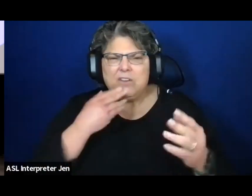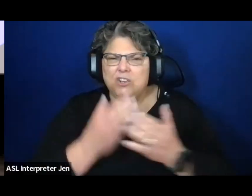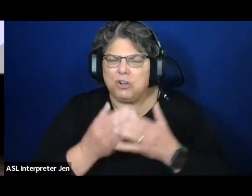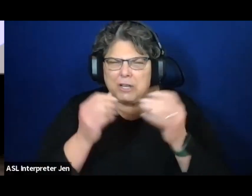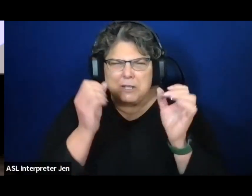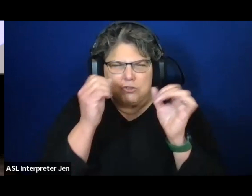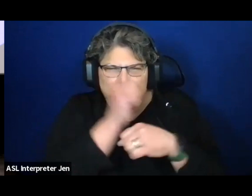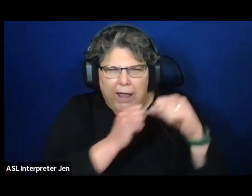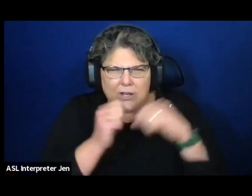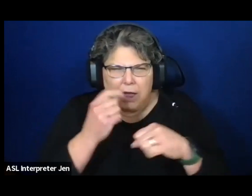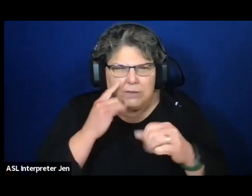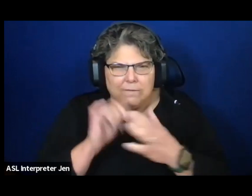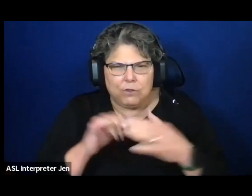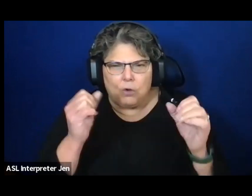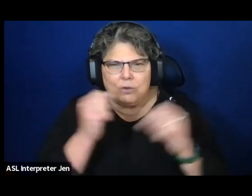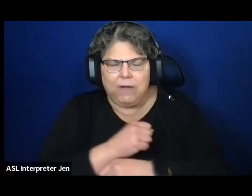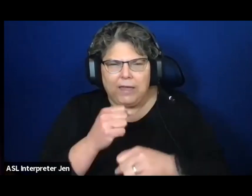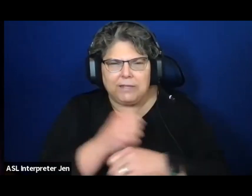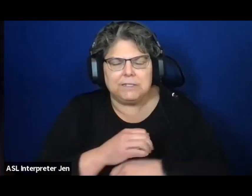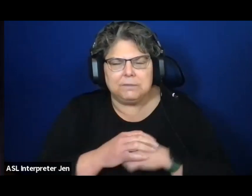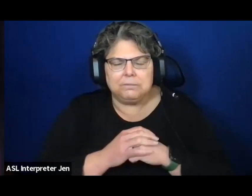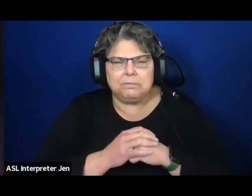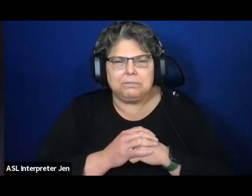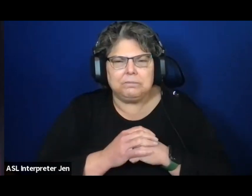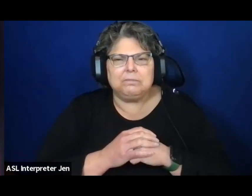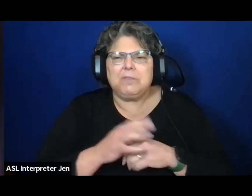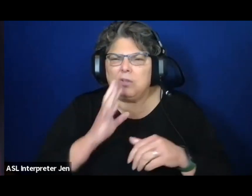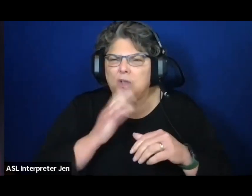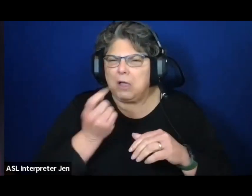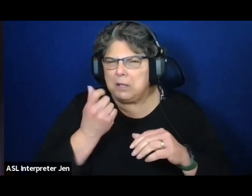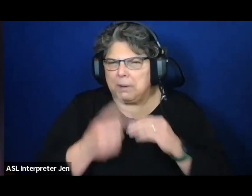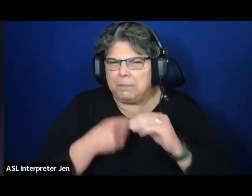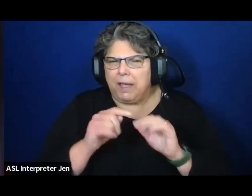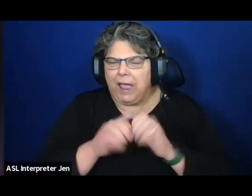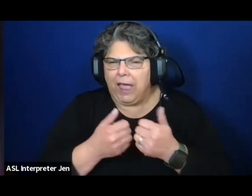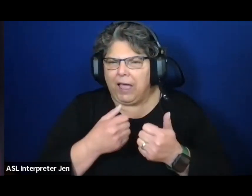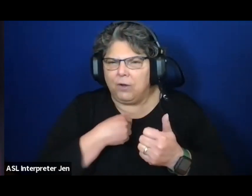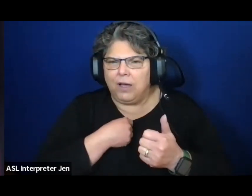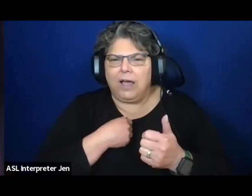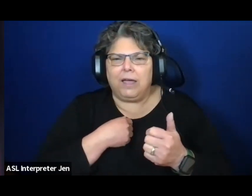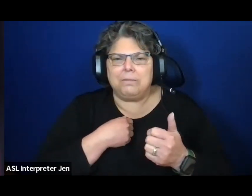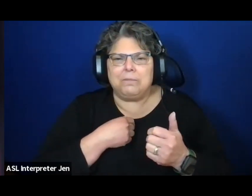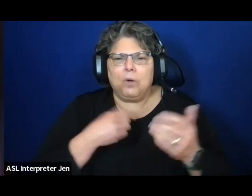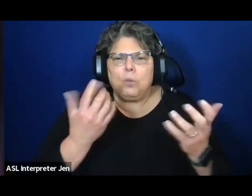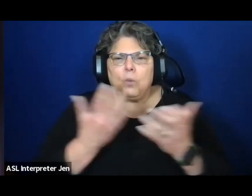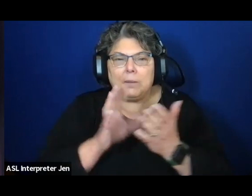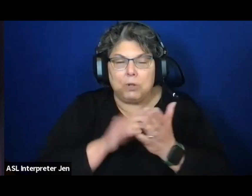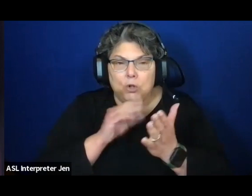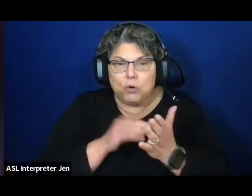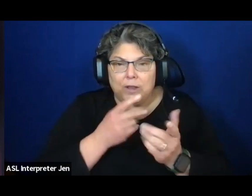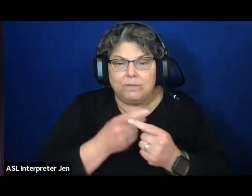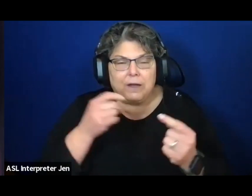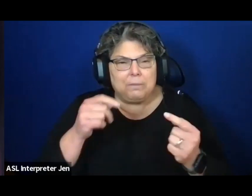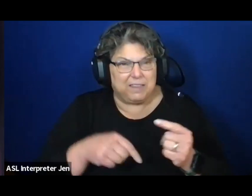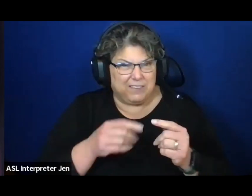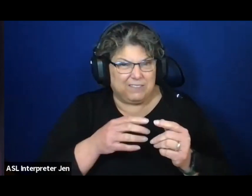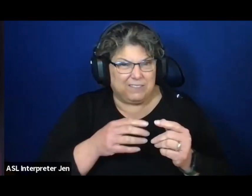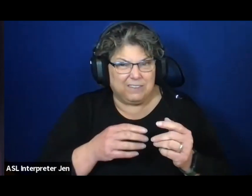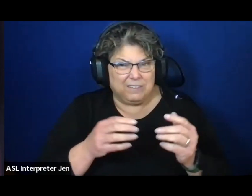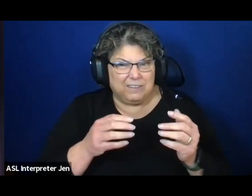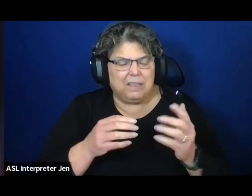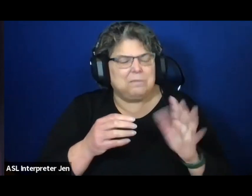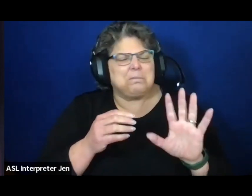fights, okay? So, and I'll talk about a little bit about how I'm farming now, what I'm learning from this farming. This farming I didn't get into easily. I